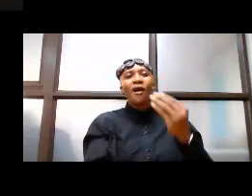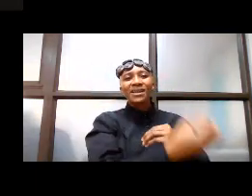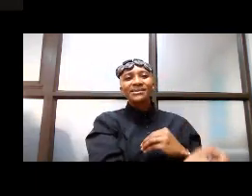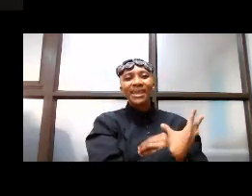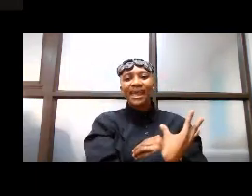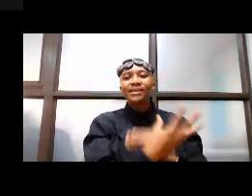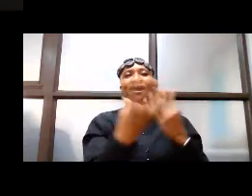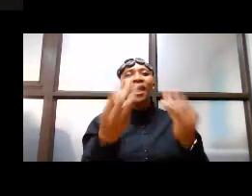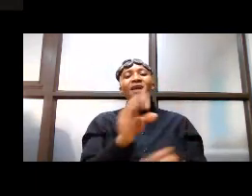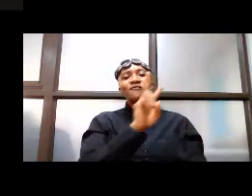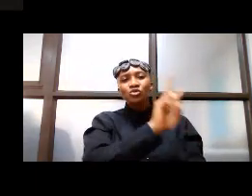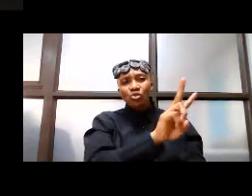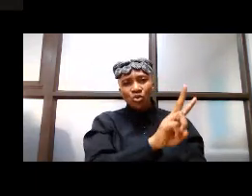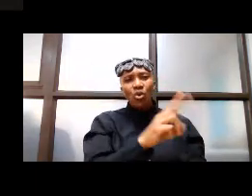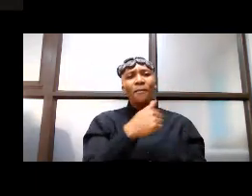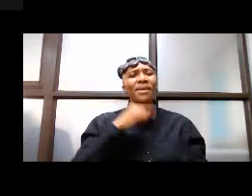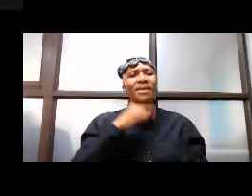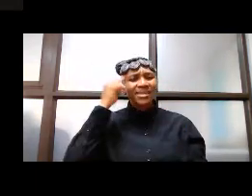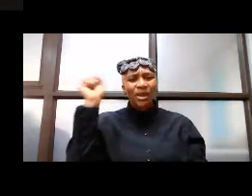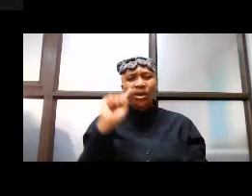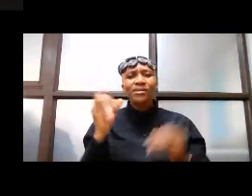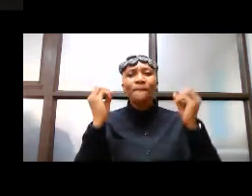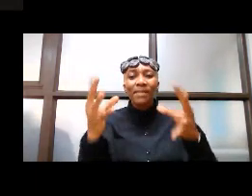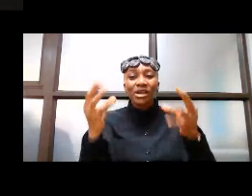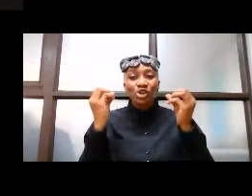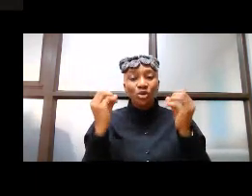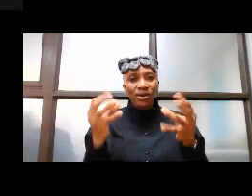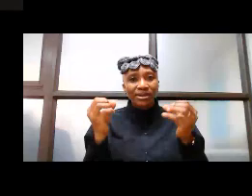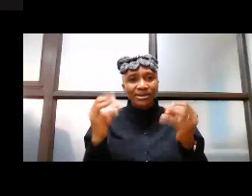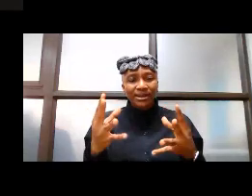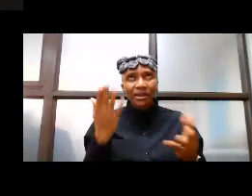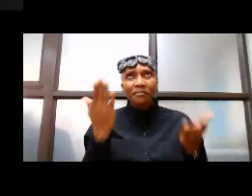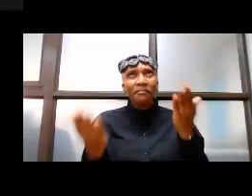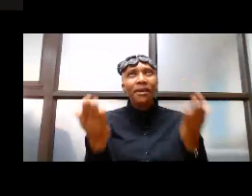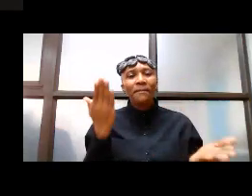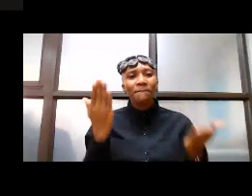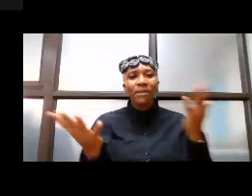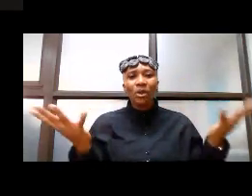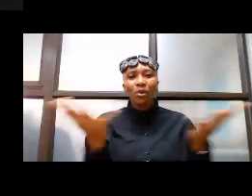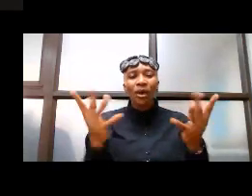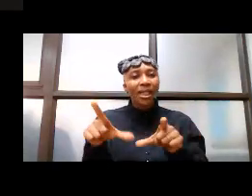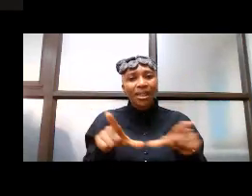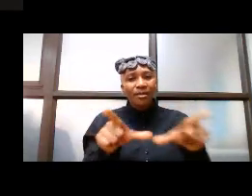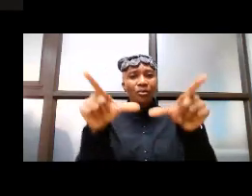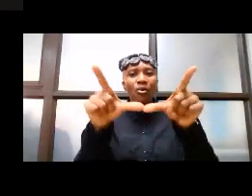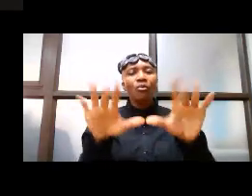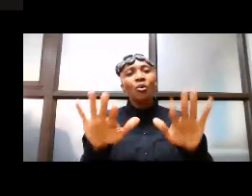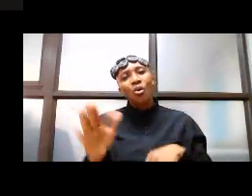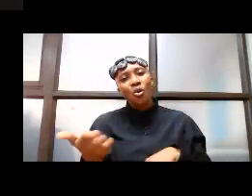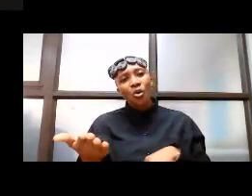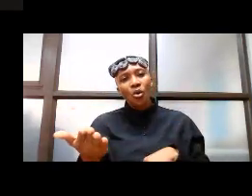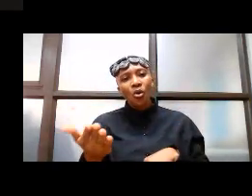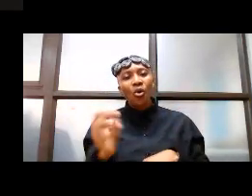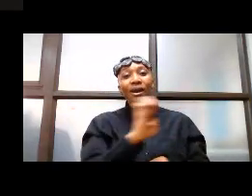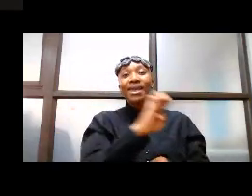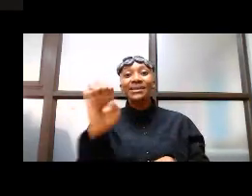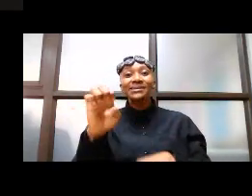the majority could be in the Limpopo or Eastern